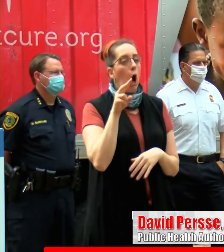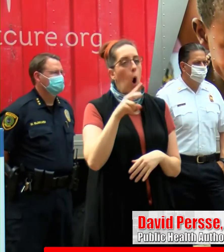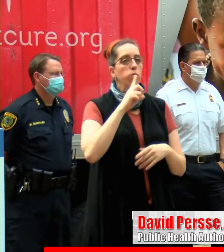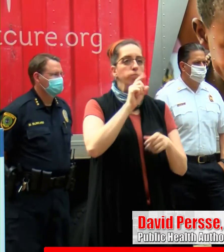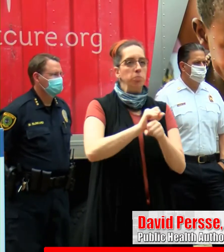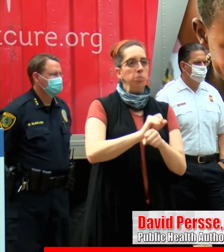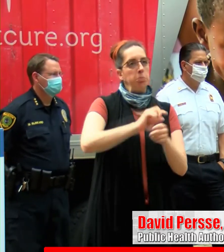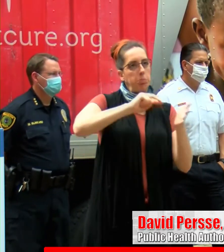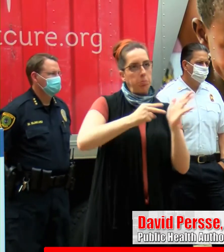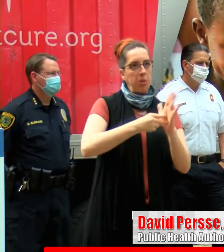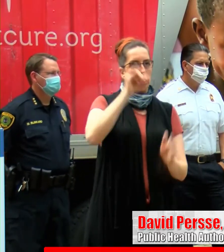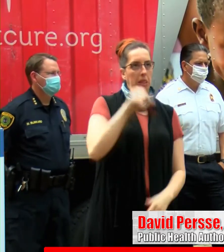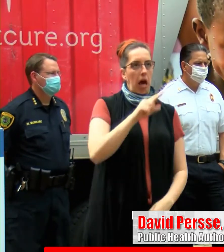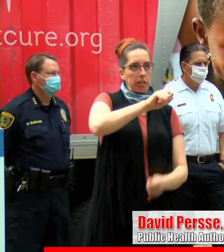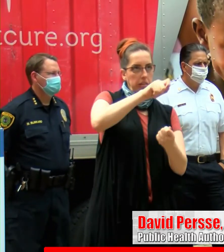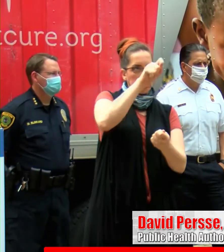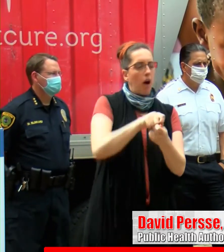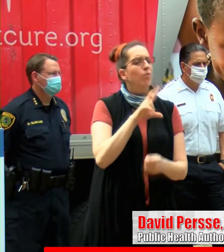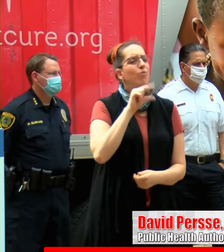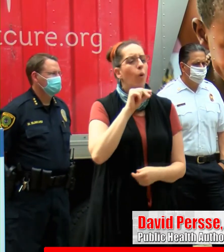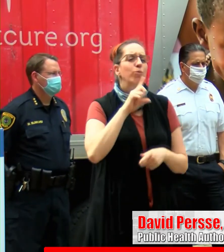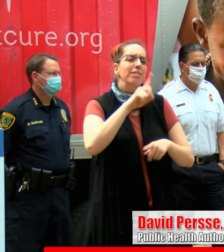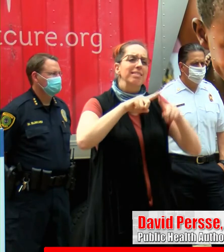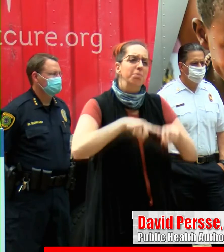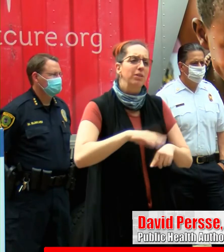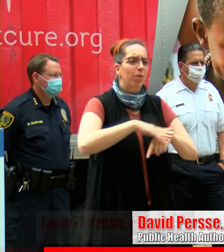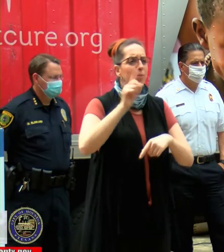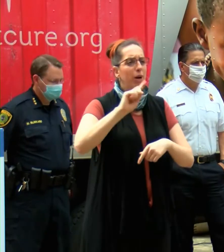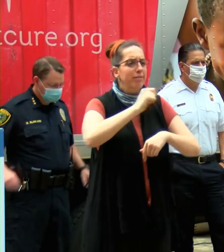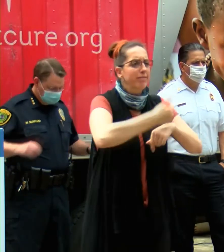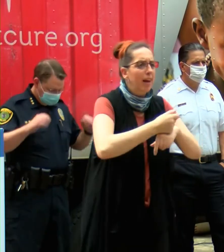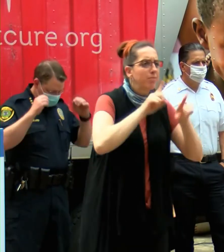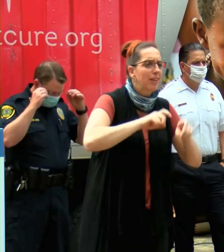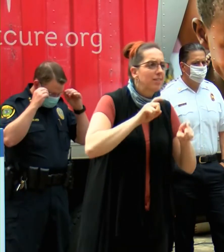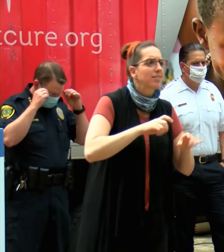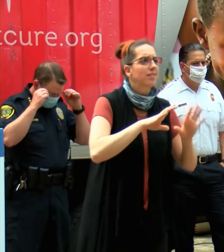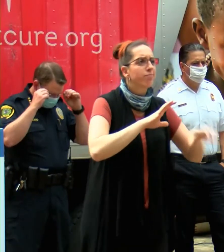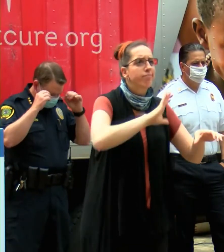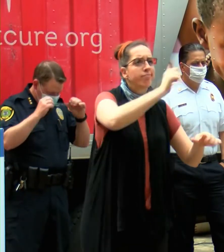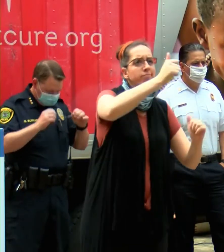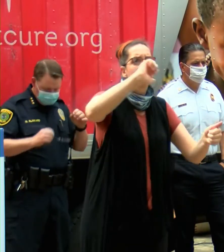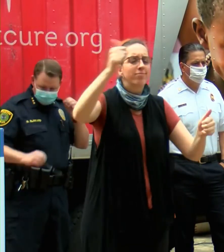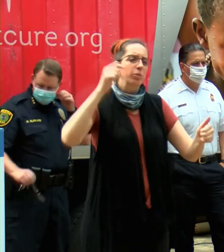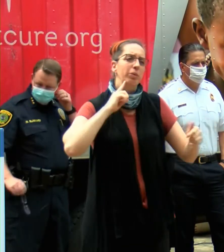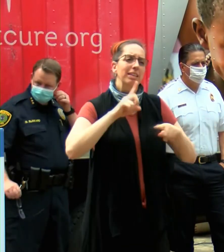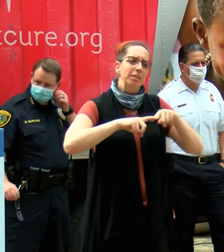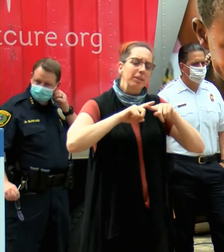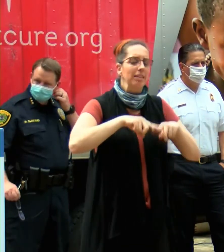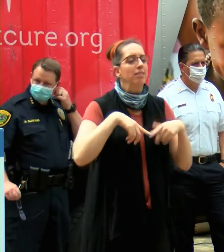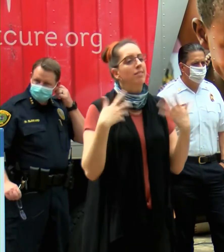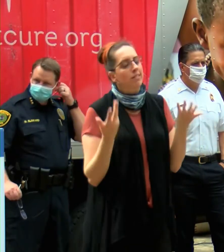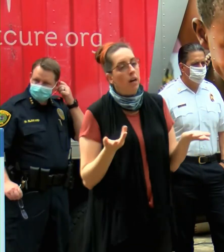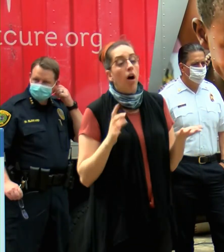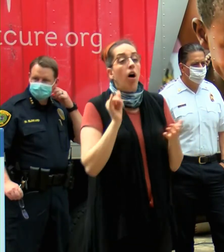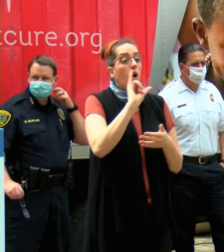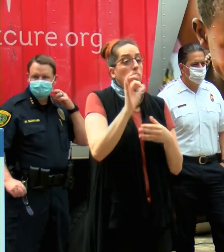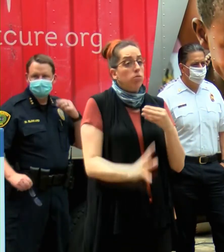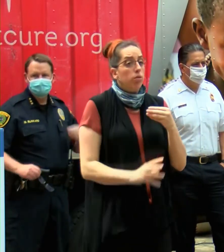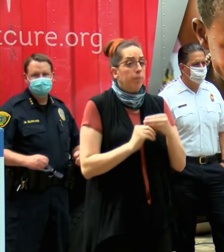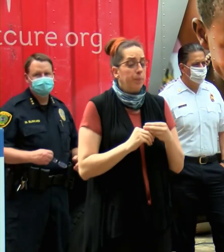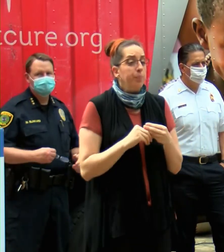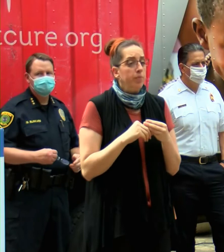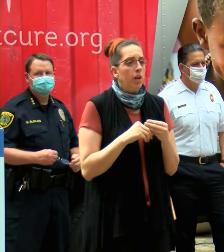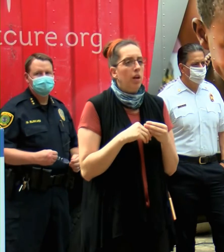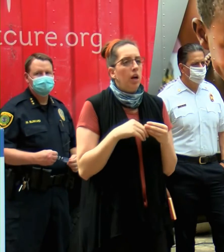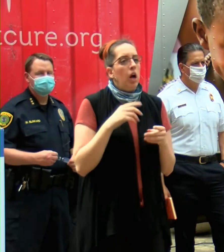salt, and that they are heavily influenced by where the locations are of the testing sites. The other thing that I would add on to that is that they're